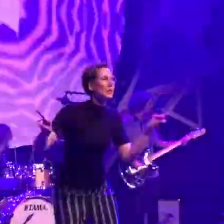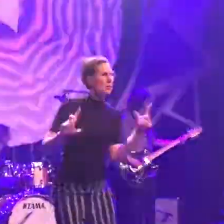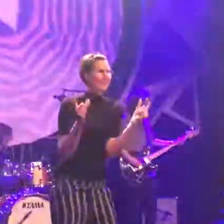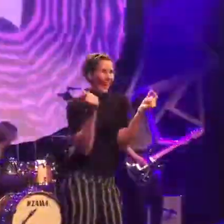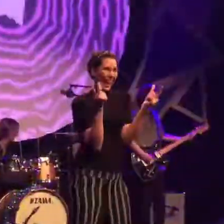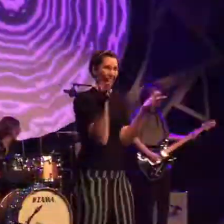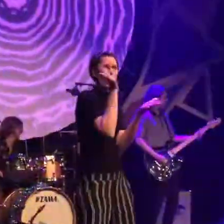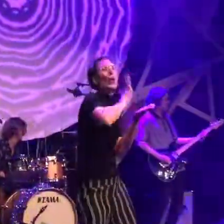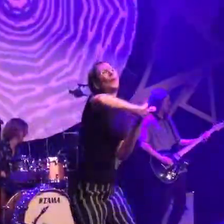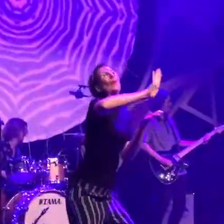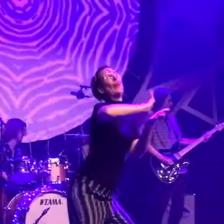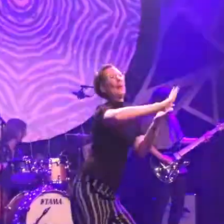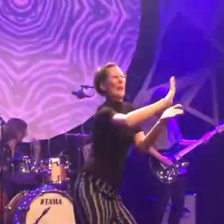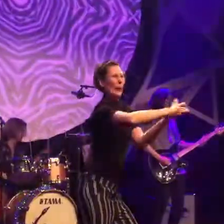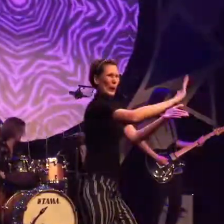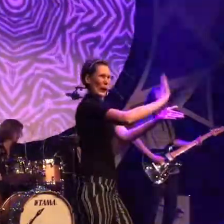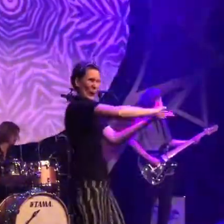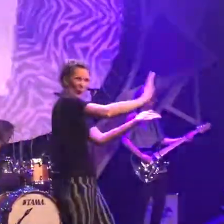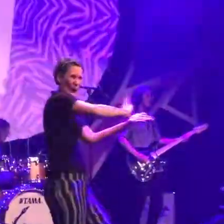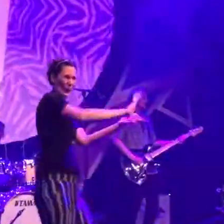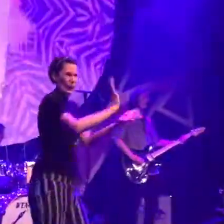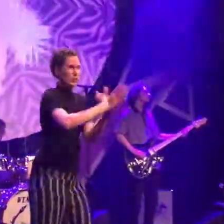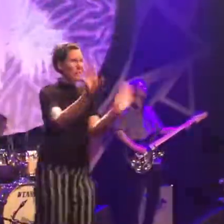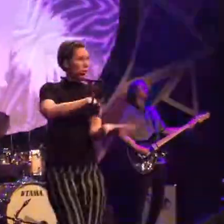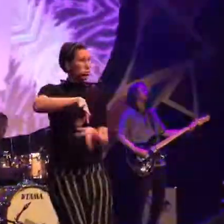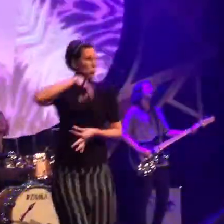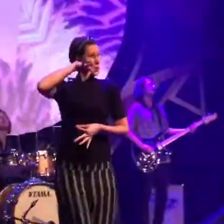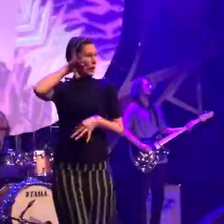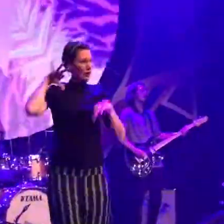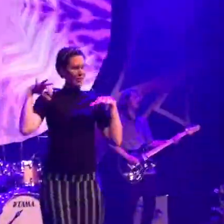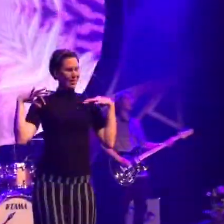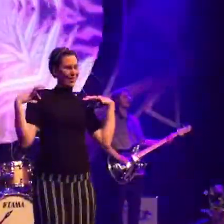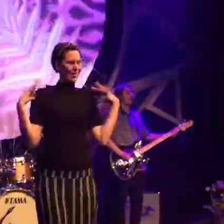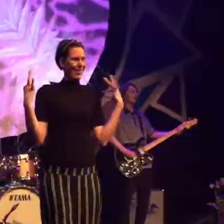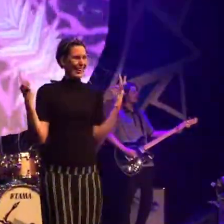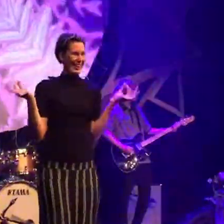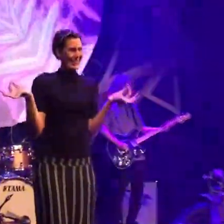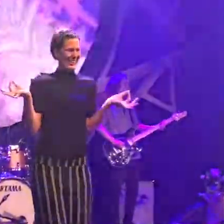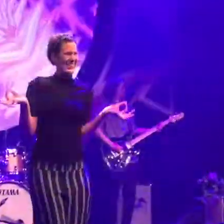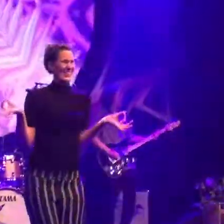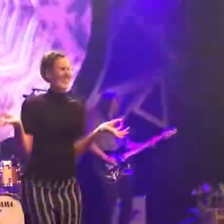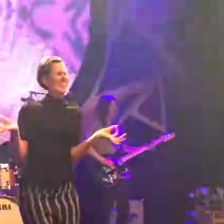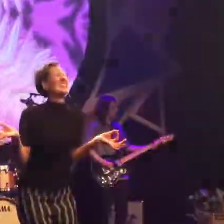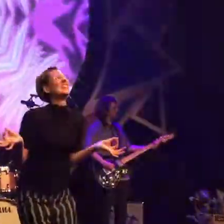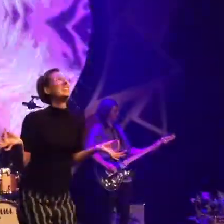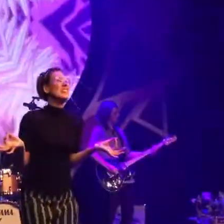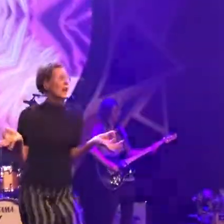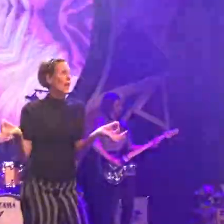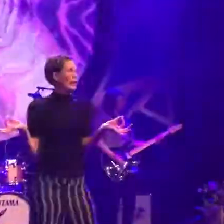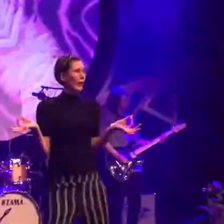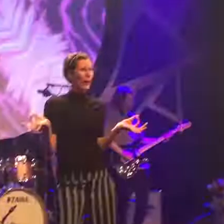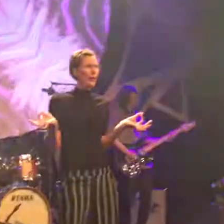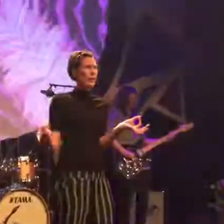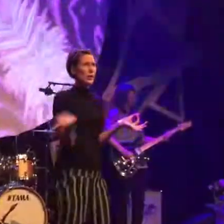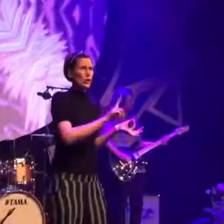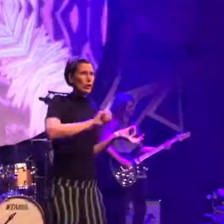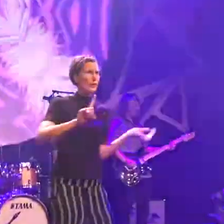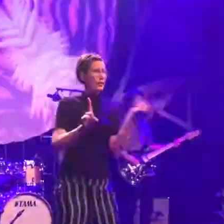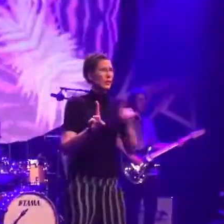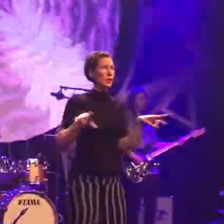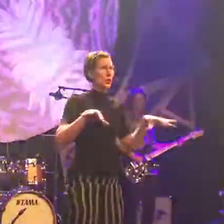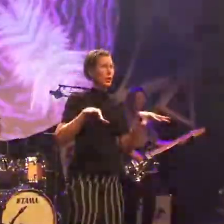money in the air like a pleaser. Shepard, watch out. Body like a devil when you come to town.